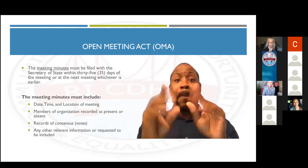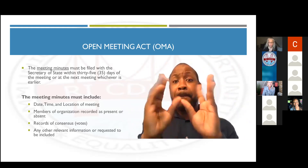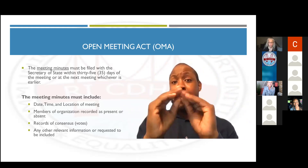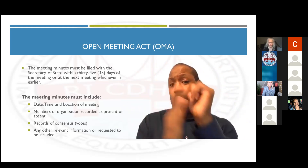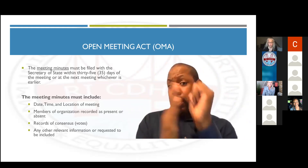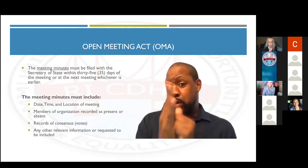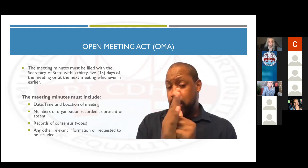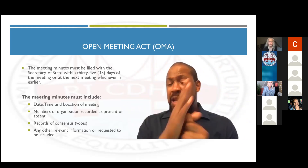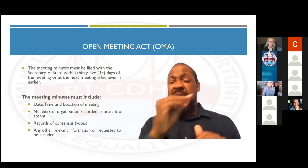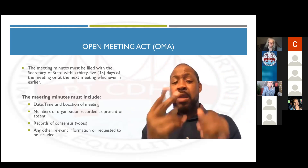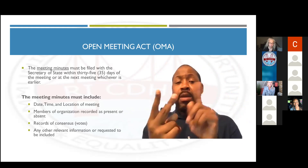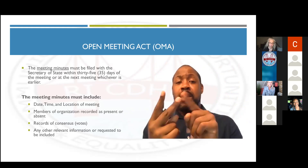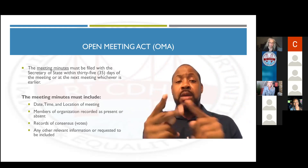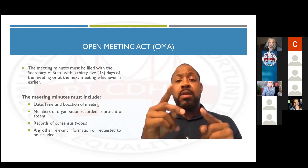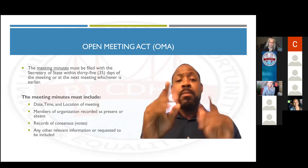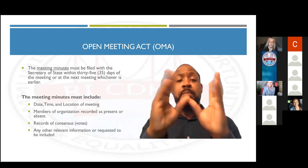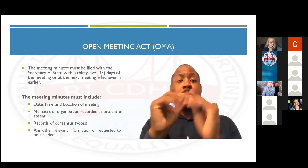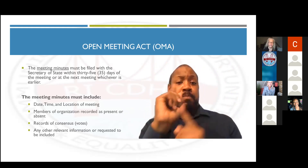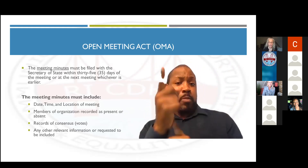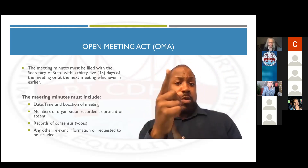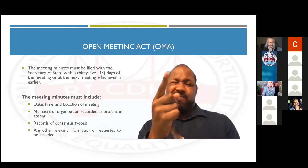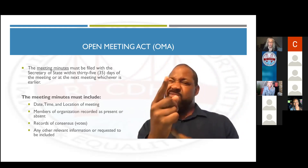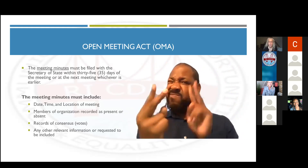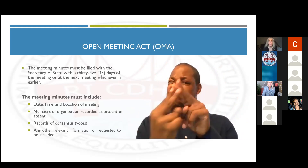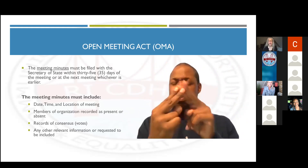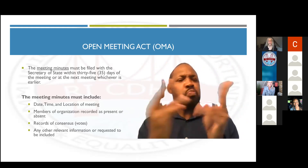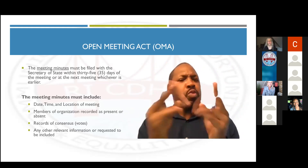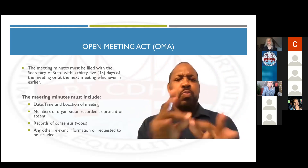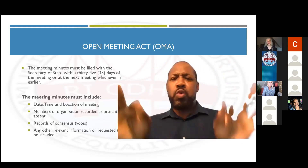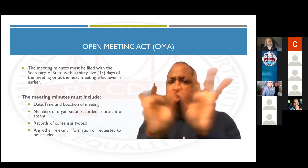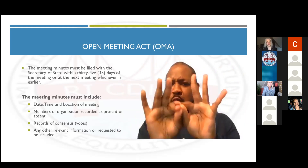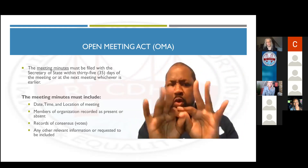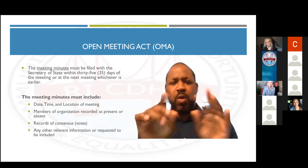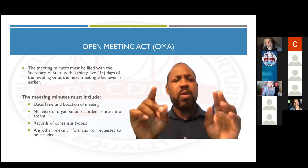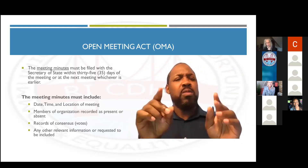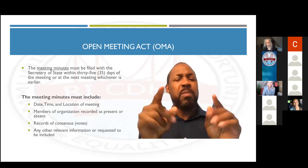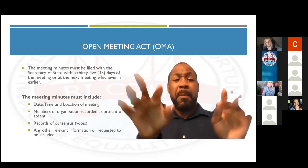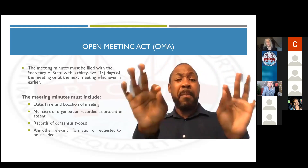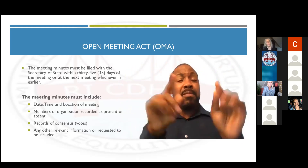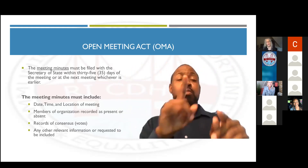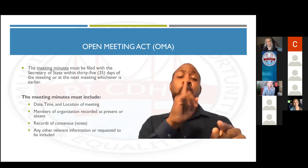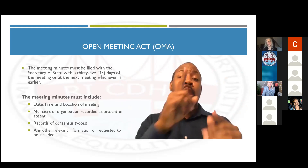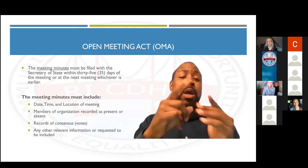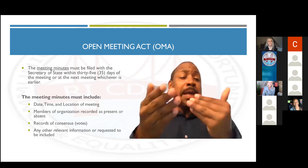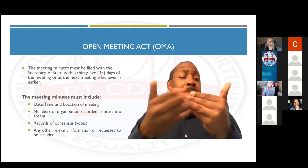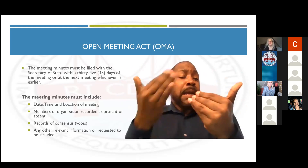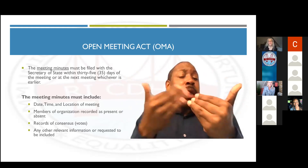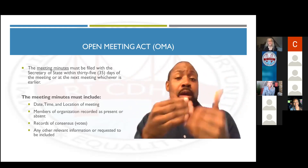informed. So the two items that need to happen are the agenda prior to and